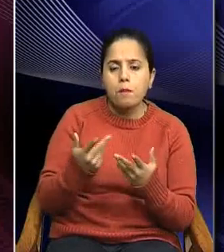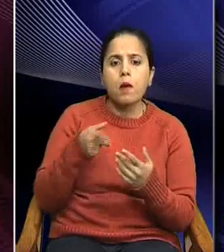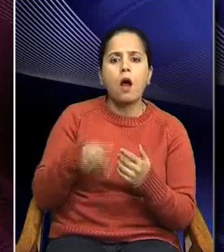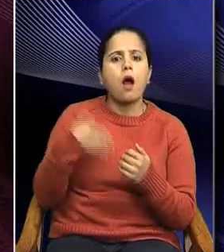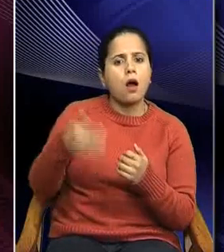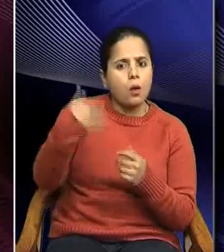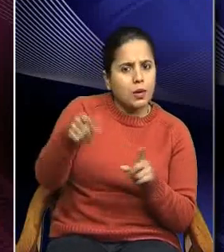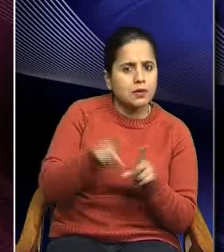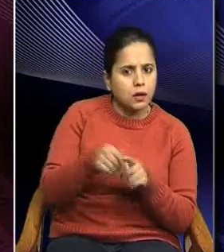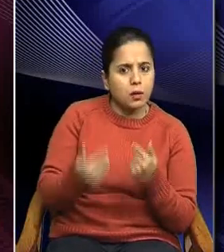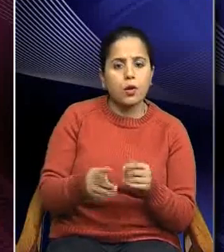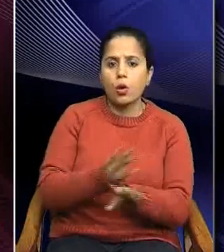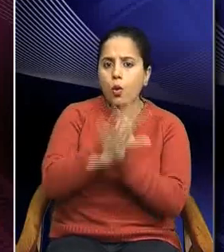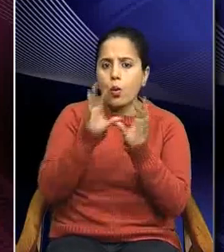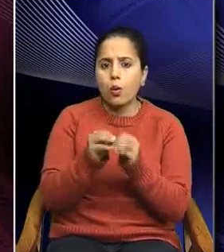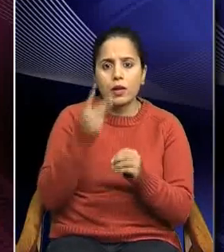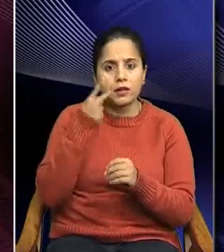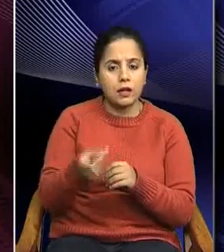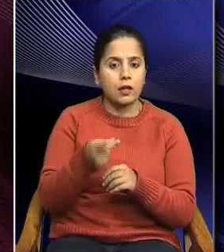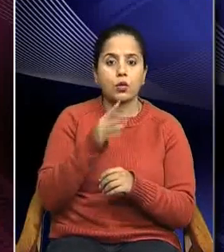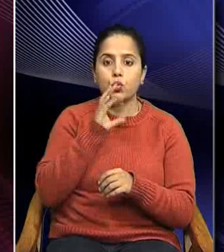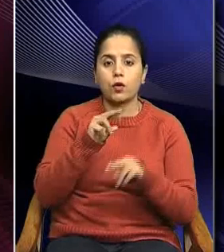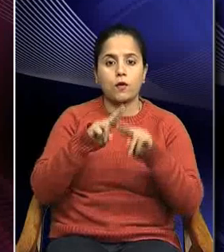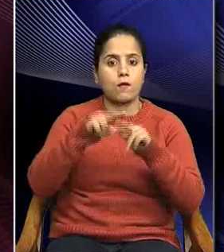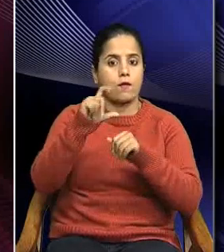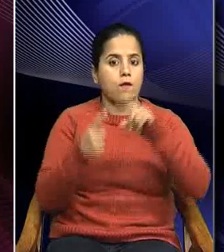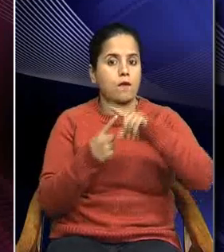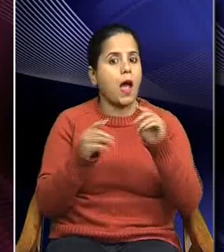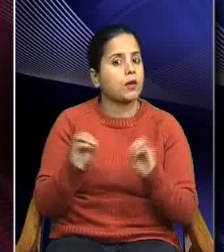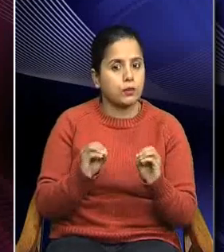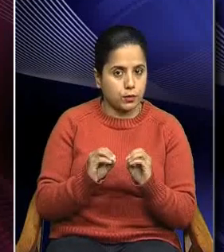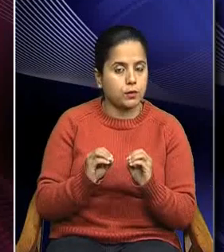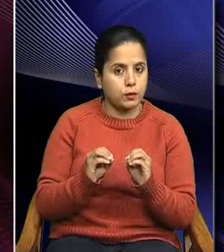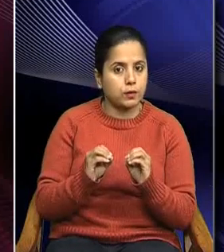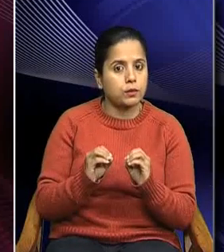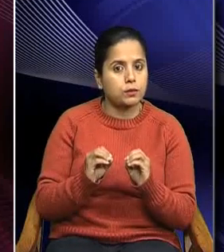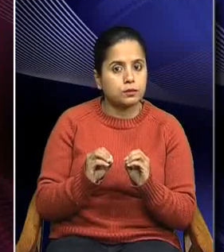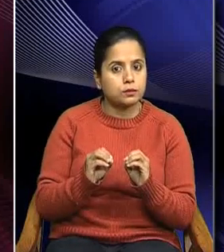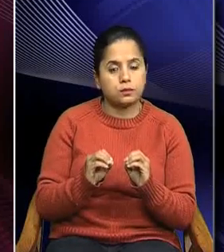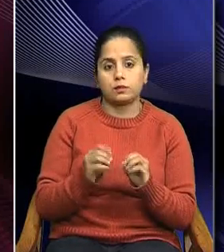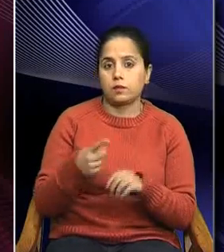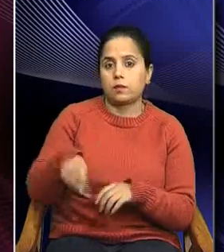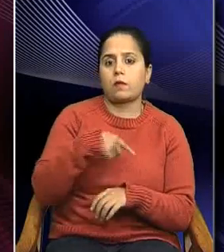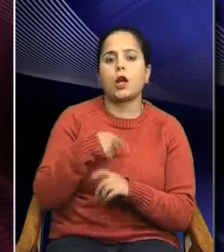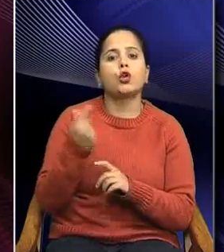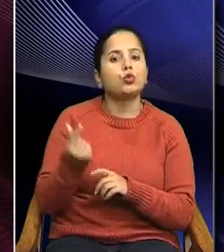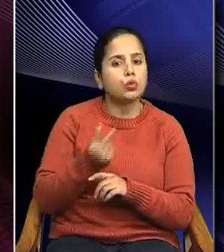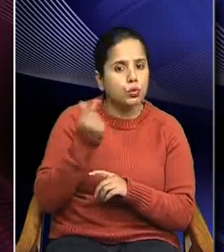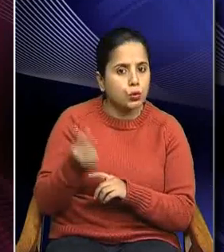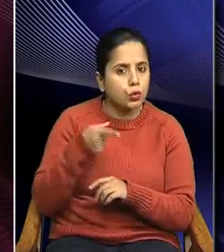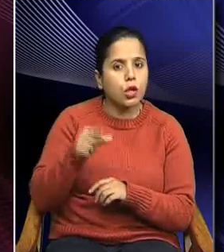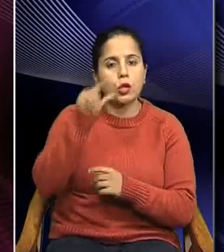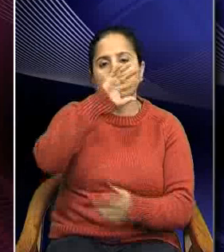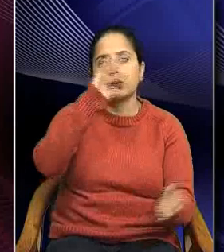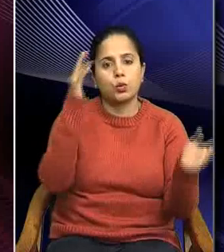And everything is not factual. So, we use